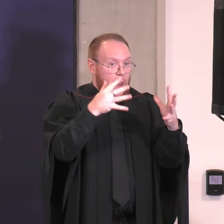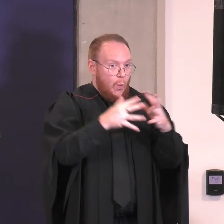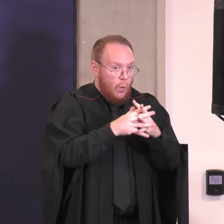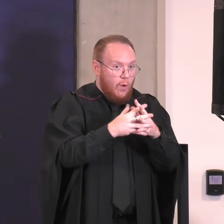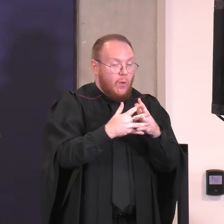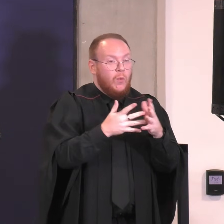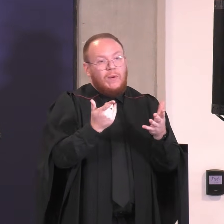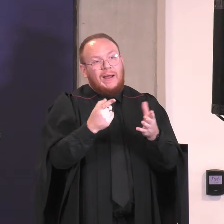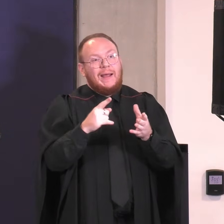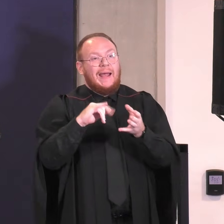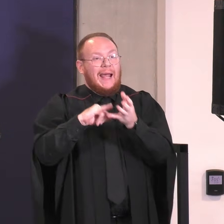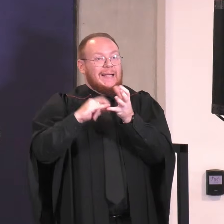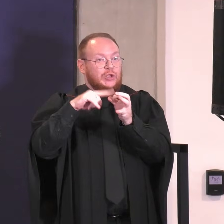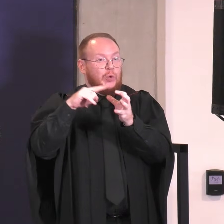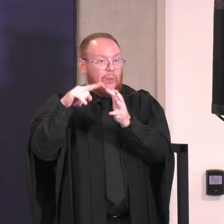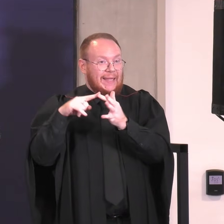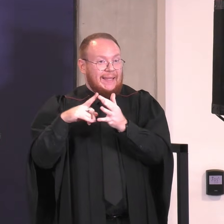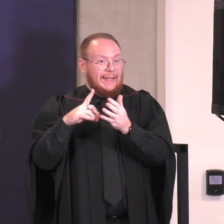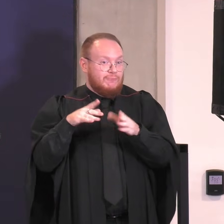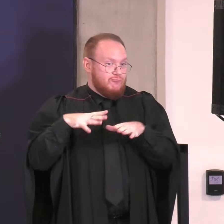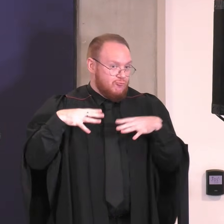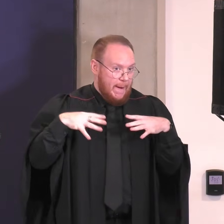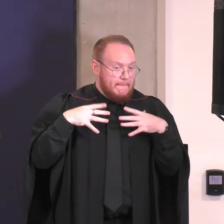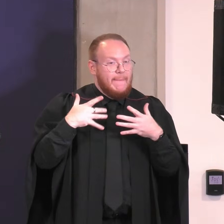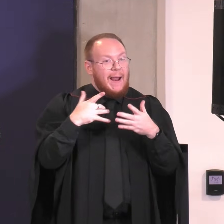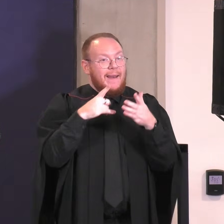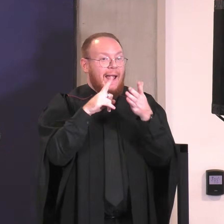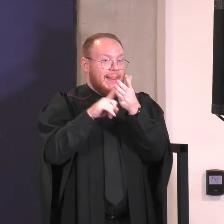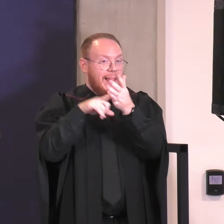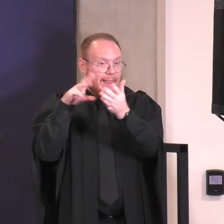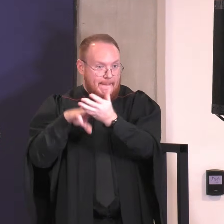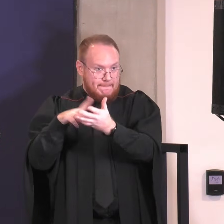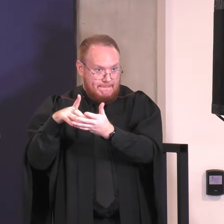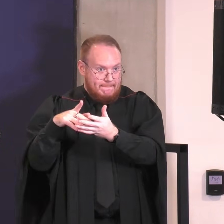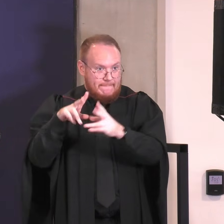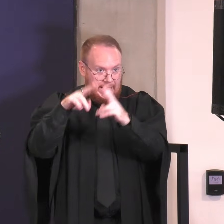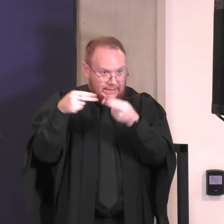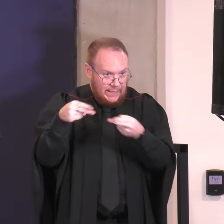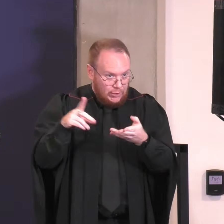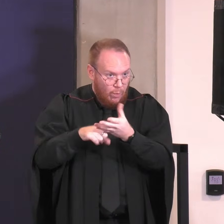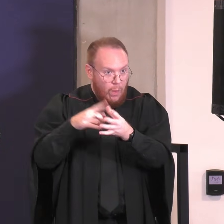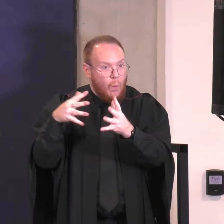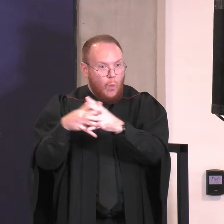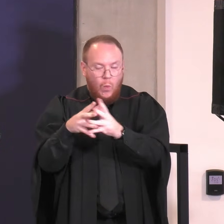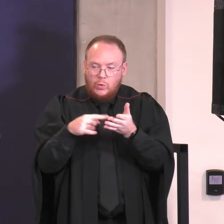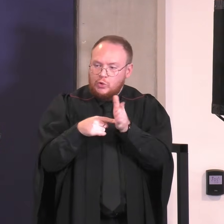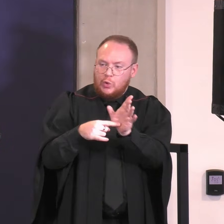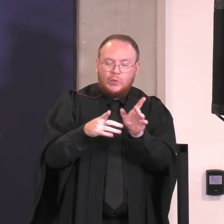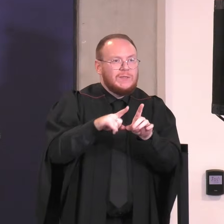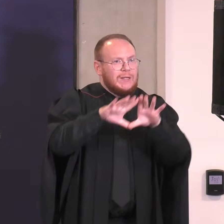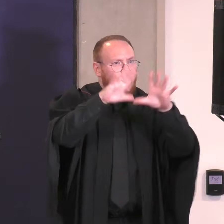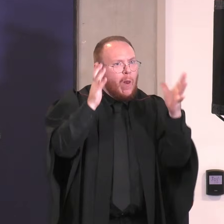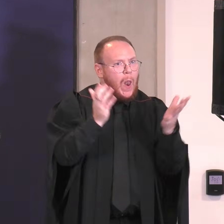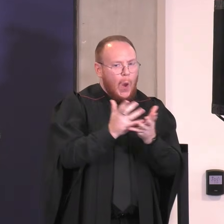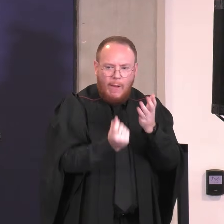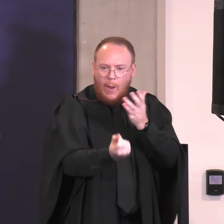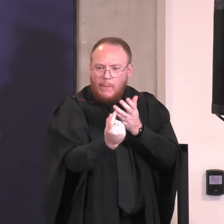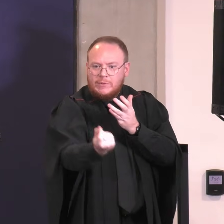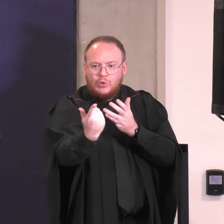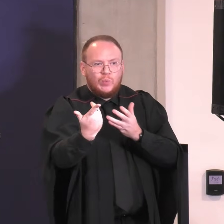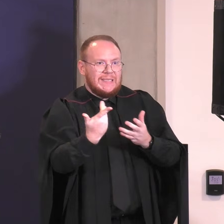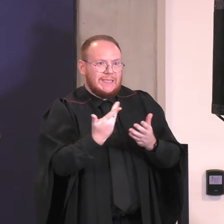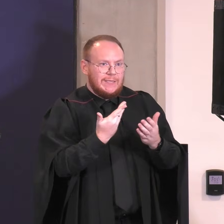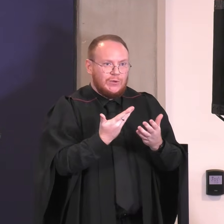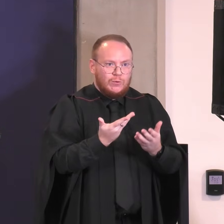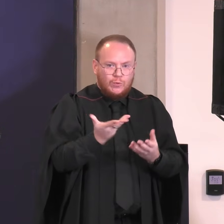and international law LLM will further strengthen the professional and global opportunities for our students in the field of